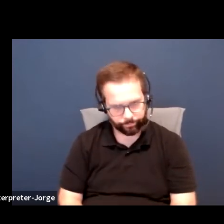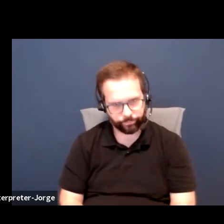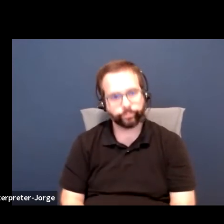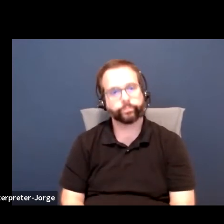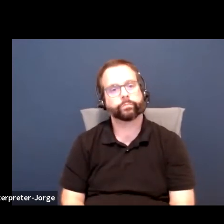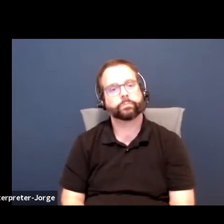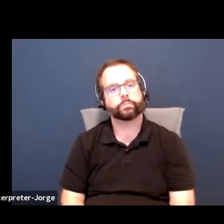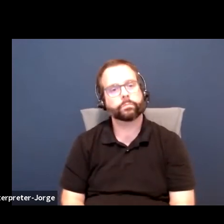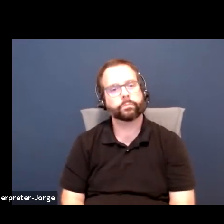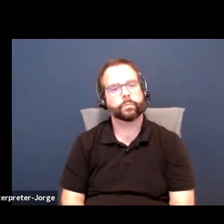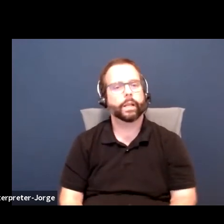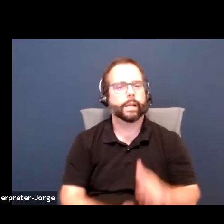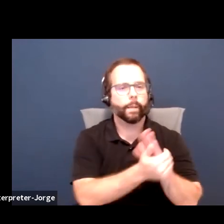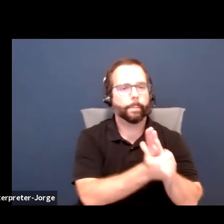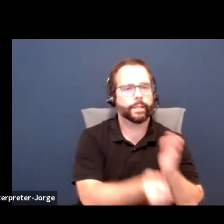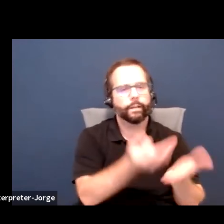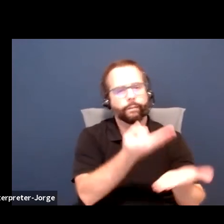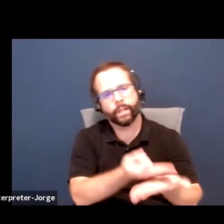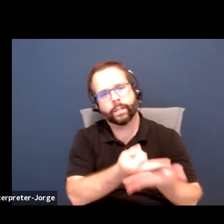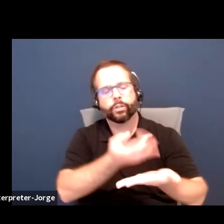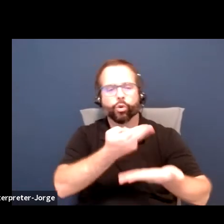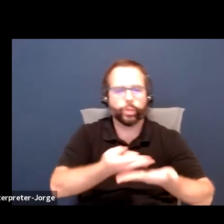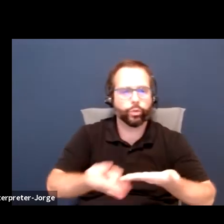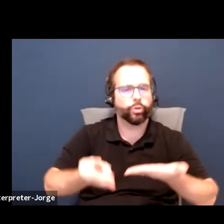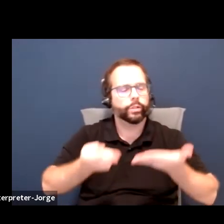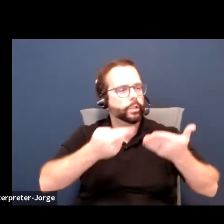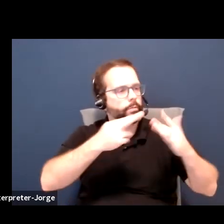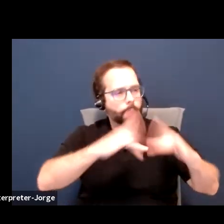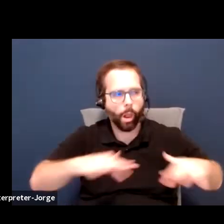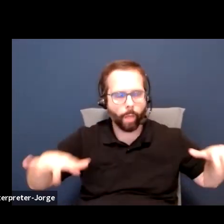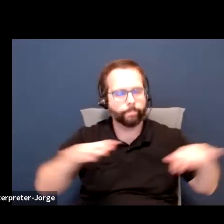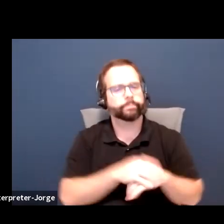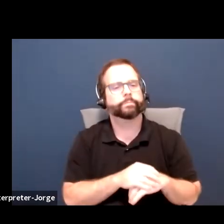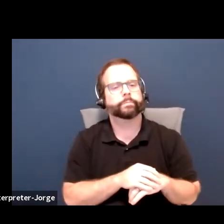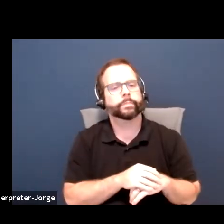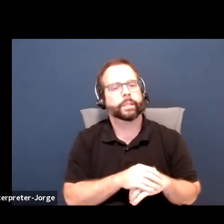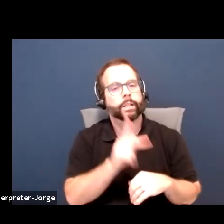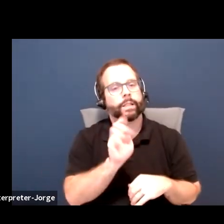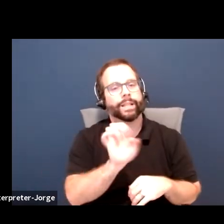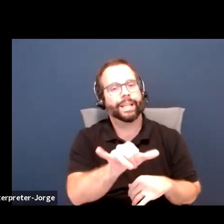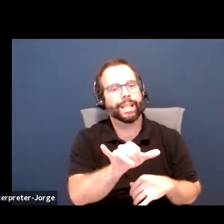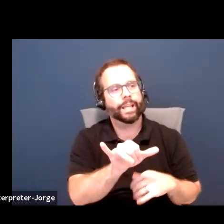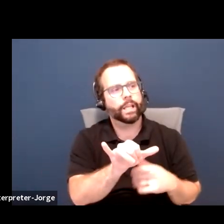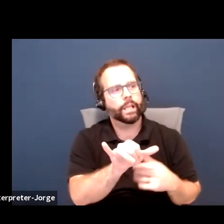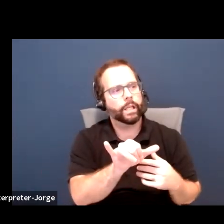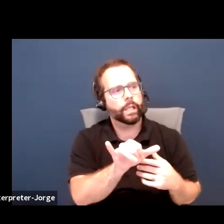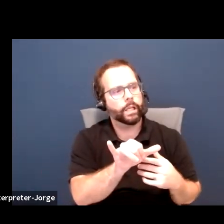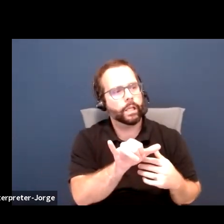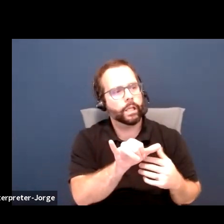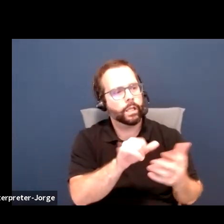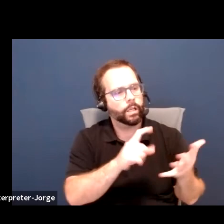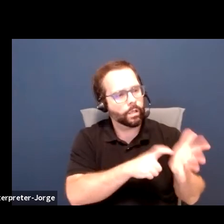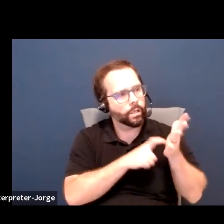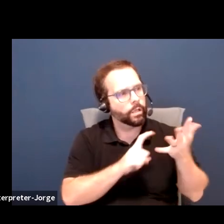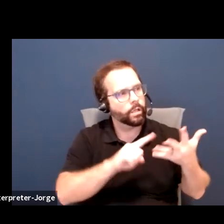capacity, finances, resource, etc. How do you make sure you have these key elements in place? Daisy, do you want to start us off